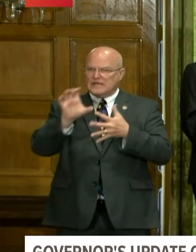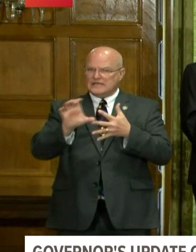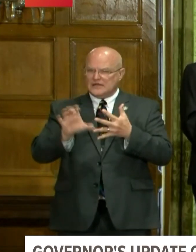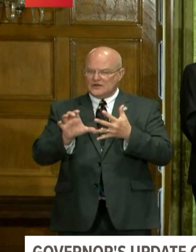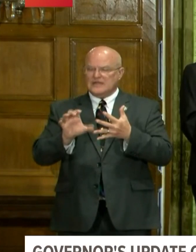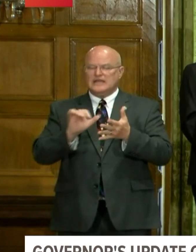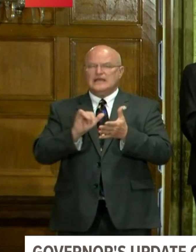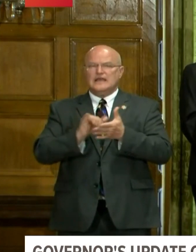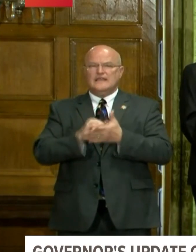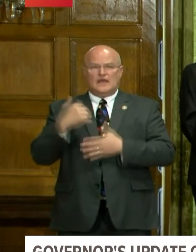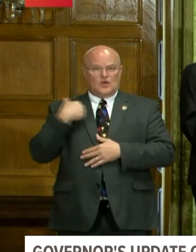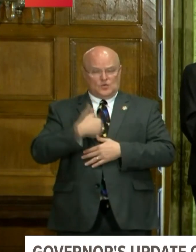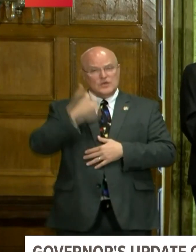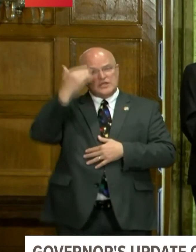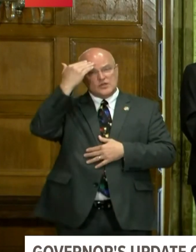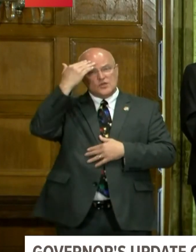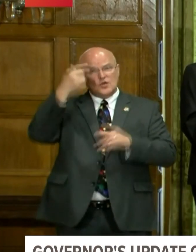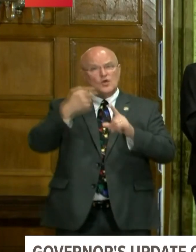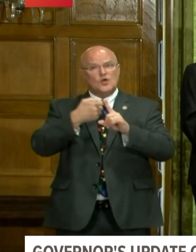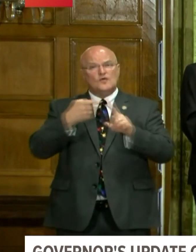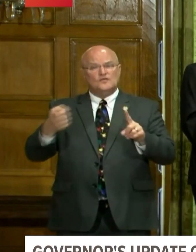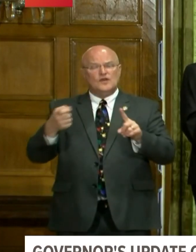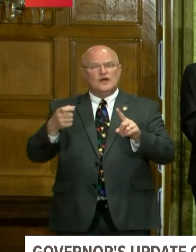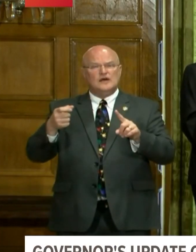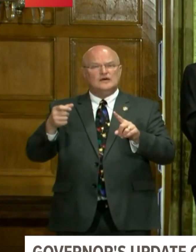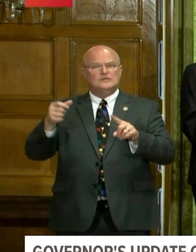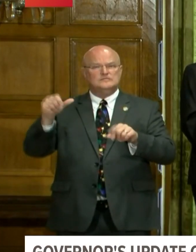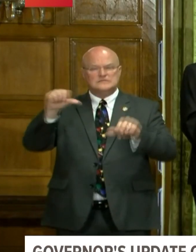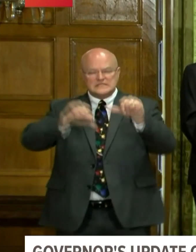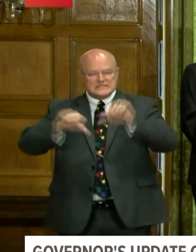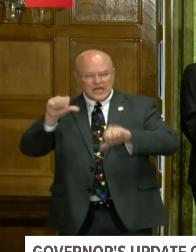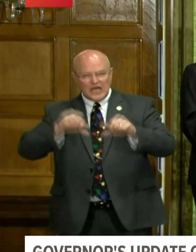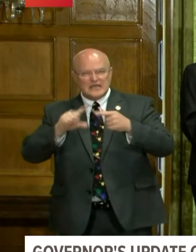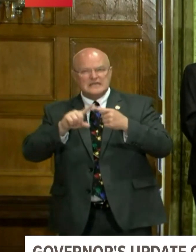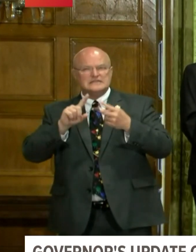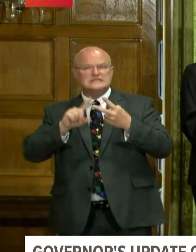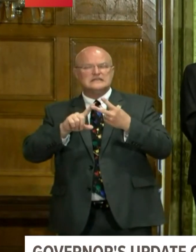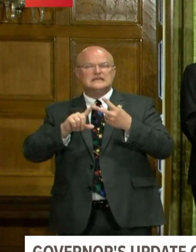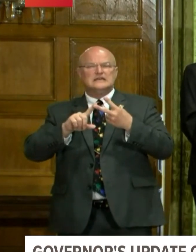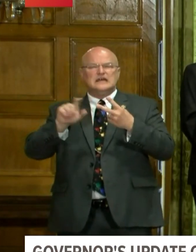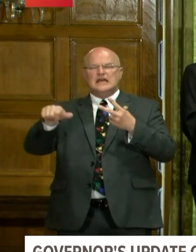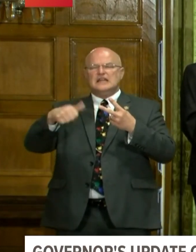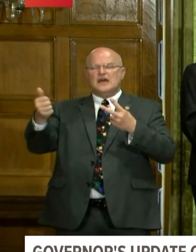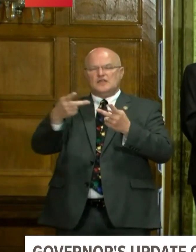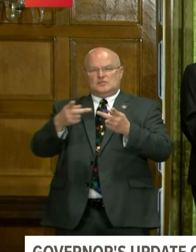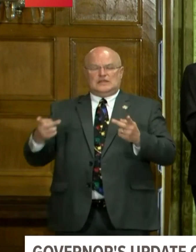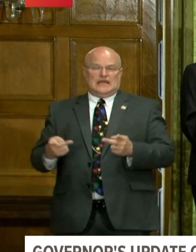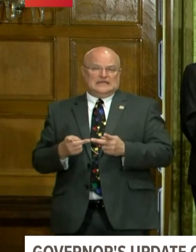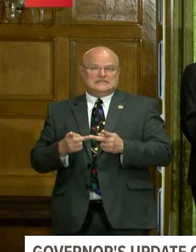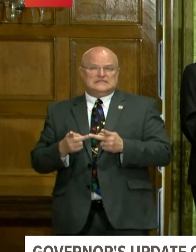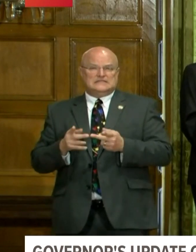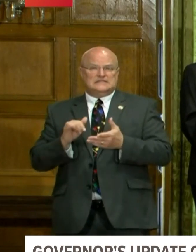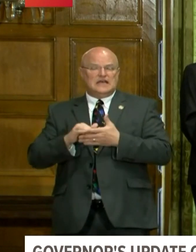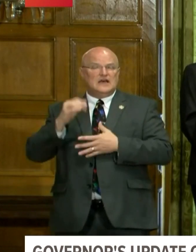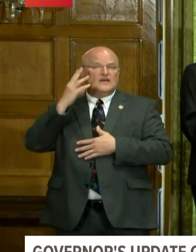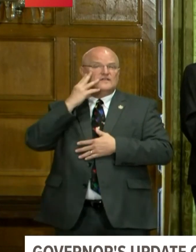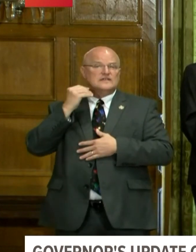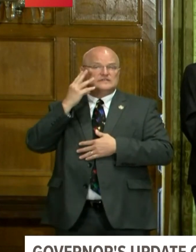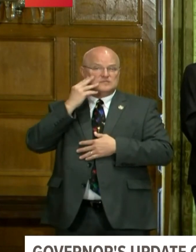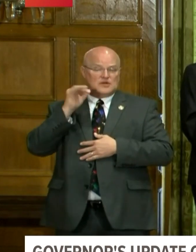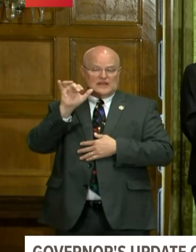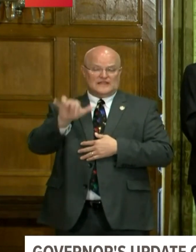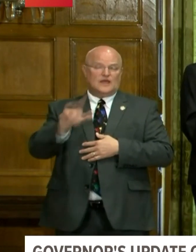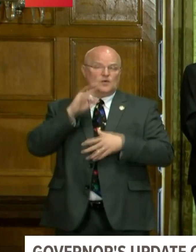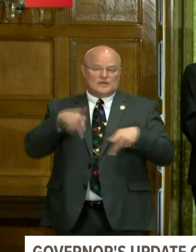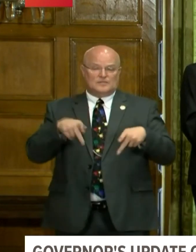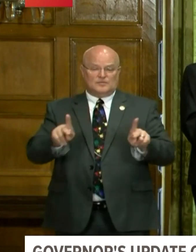we knew from the science and from other sources of experience